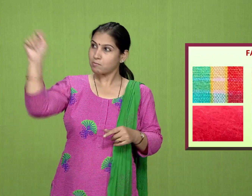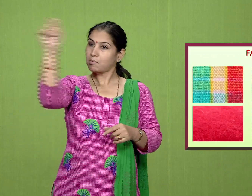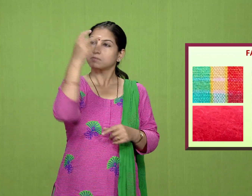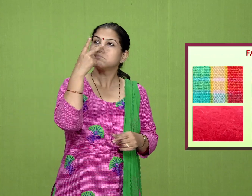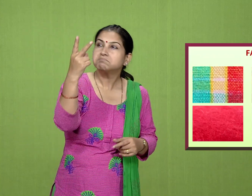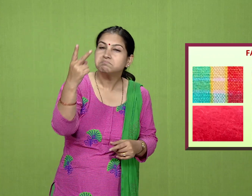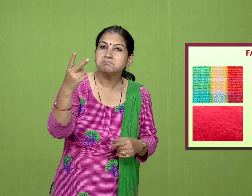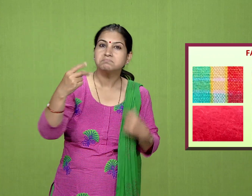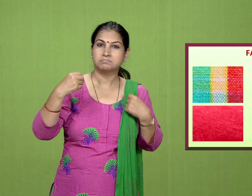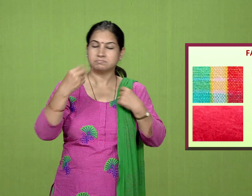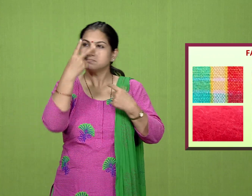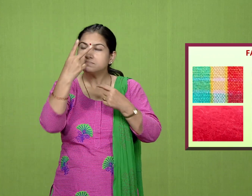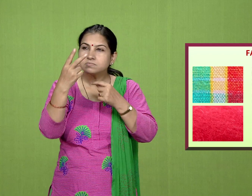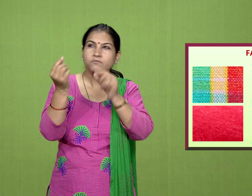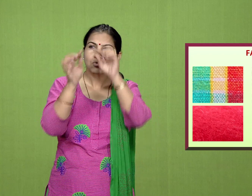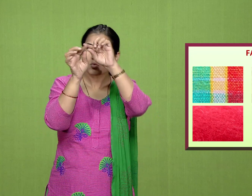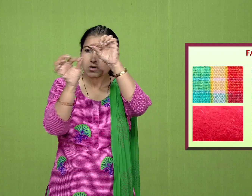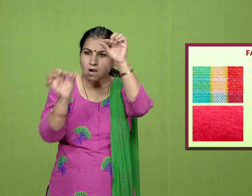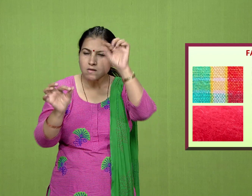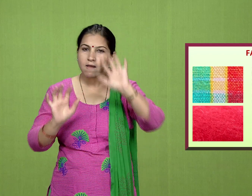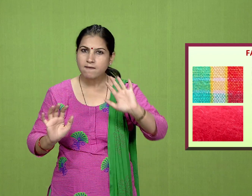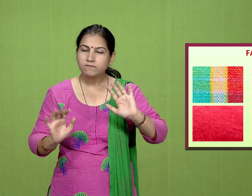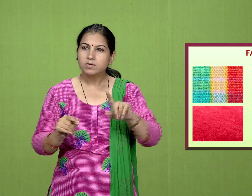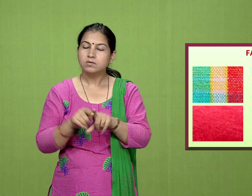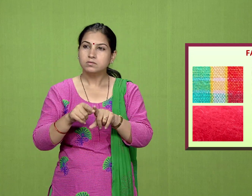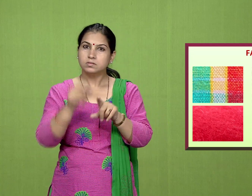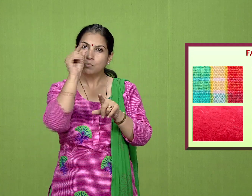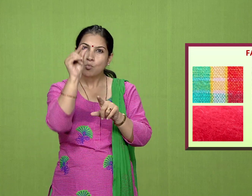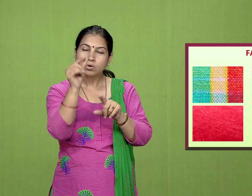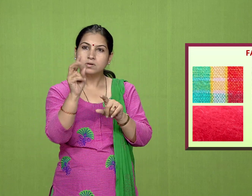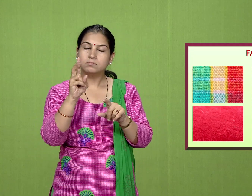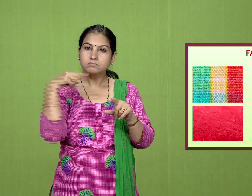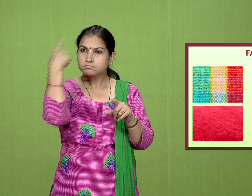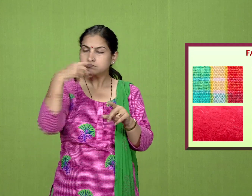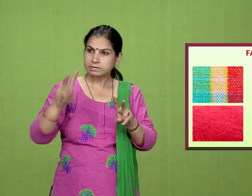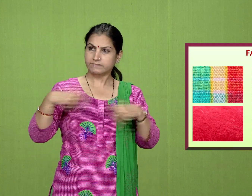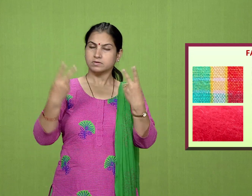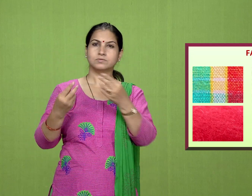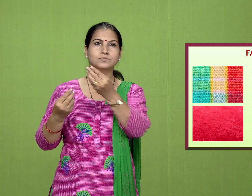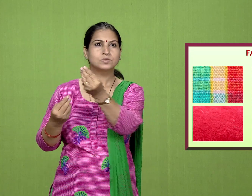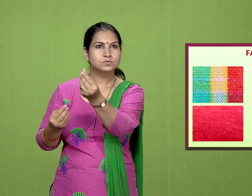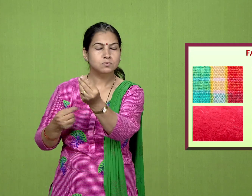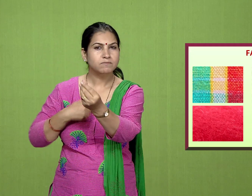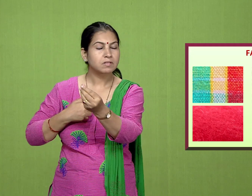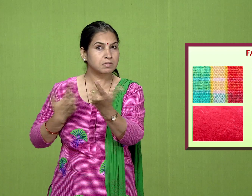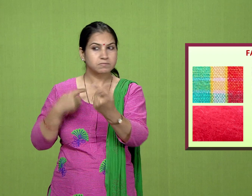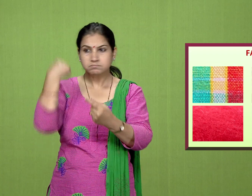your dresses, that there are few yarns which provide the different kind of texture and appearance to